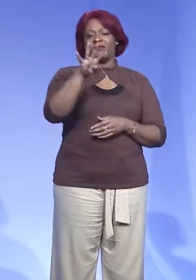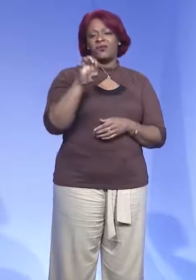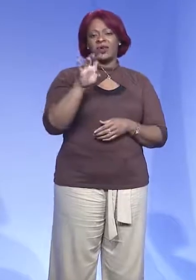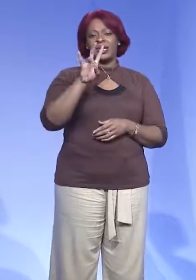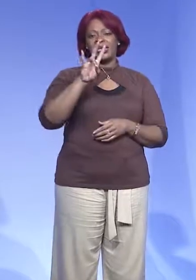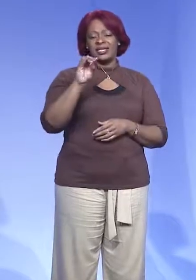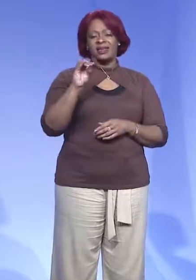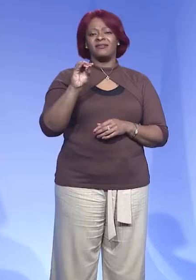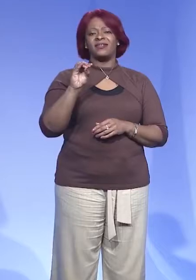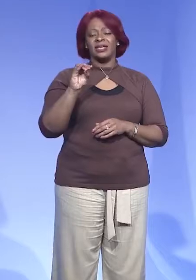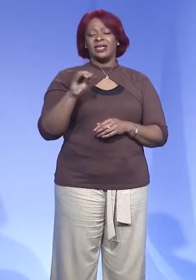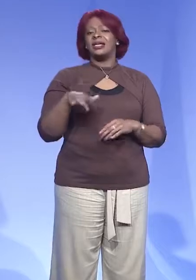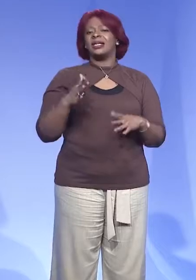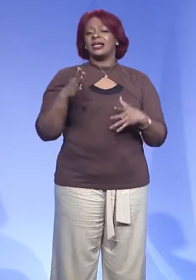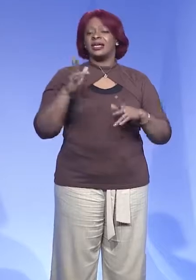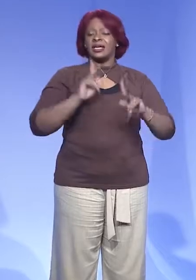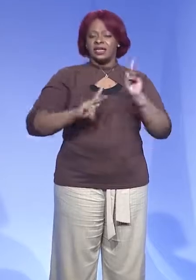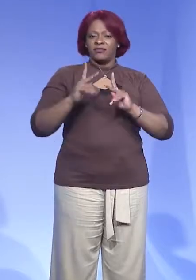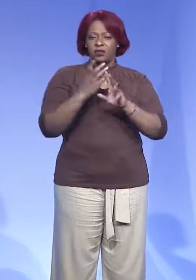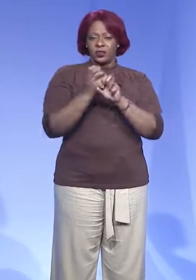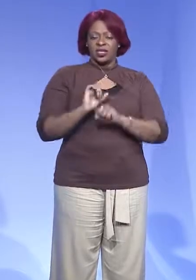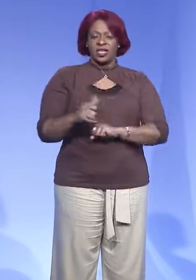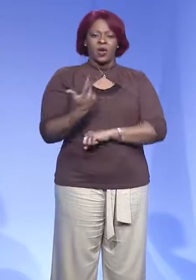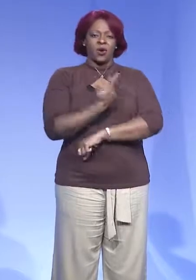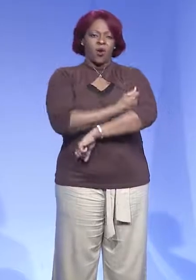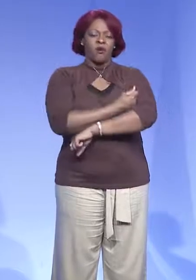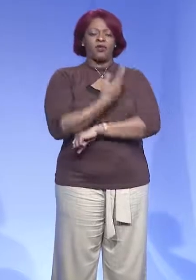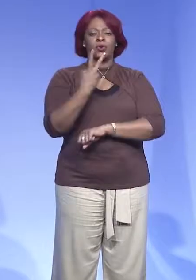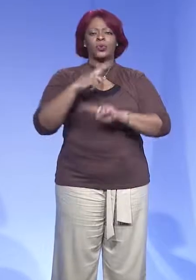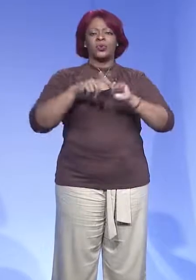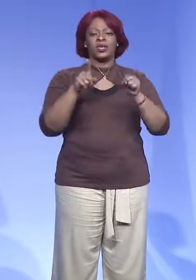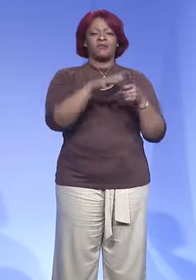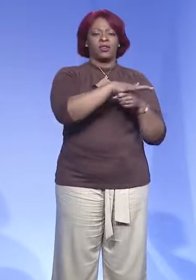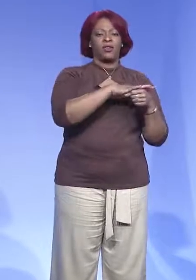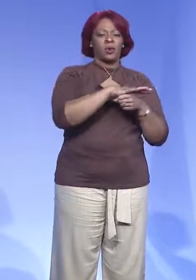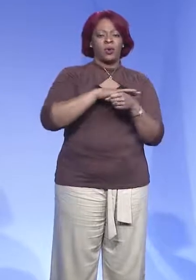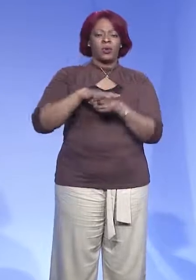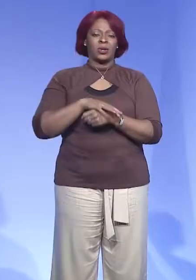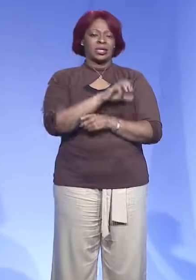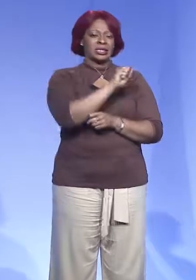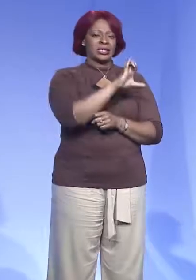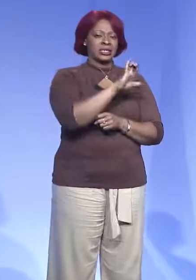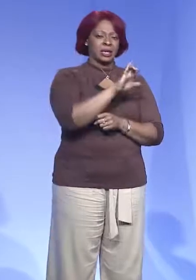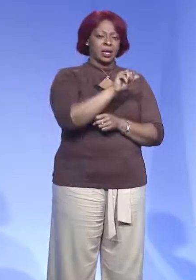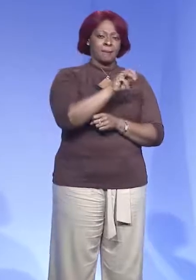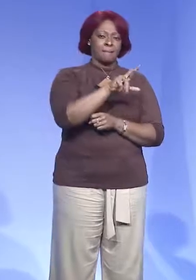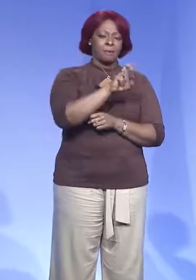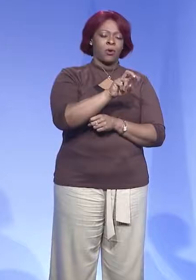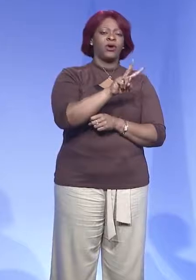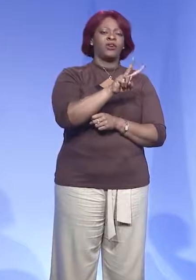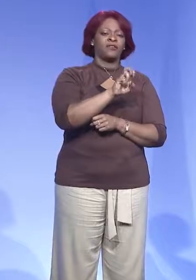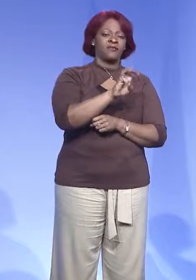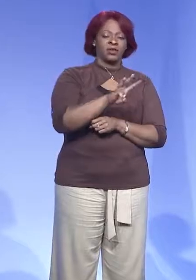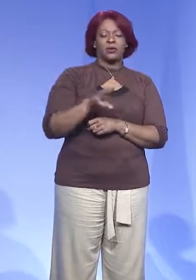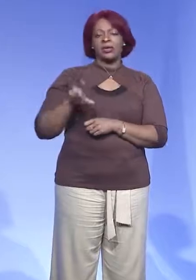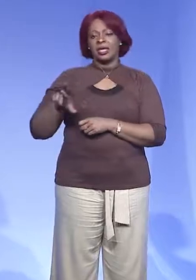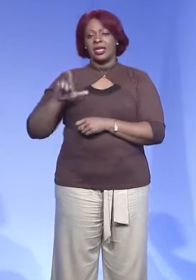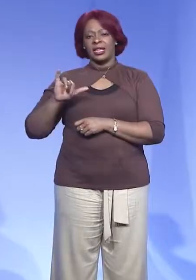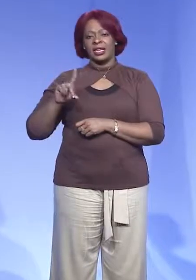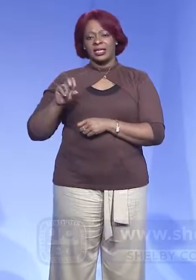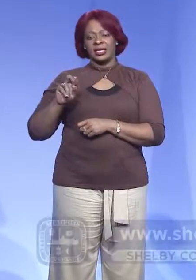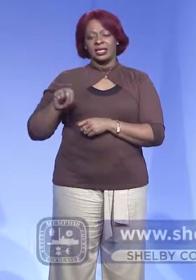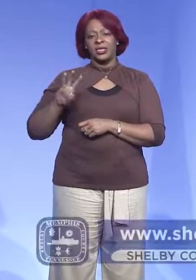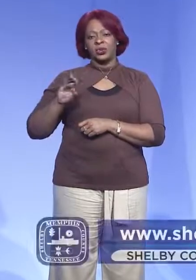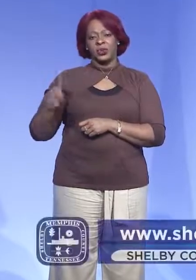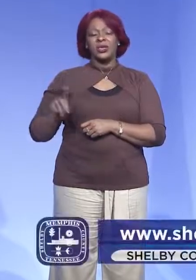9,470 individuals received the COVID vaccine at 2 different locations, Sycamore View and also Lindenwood. It's now